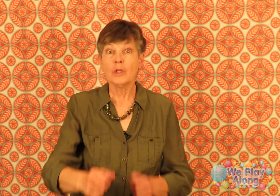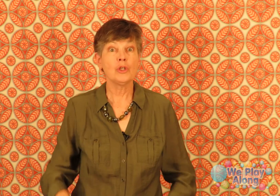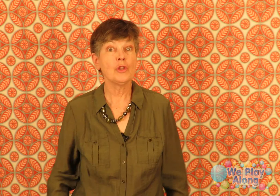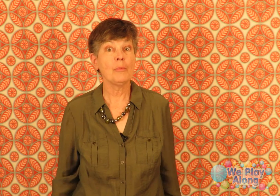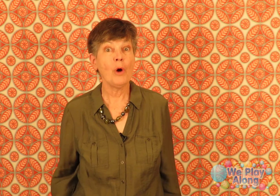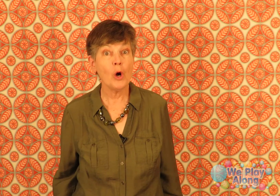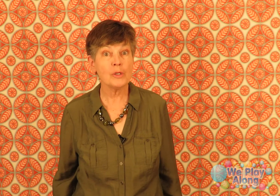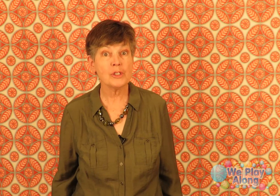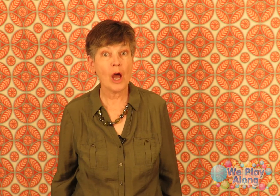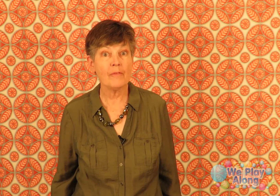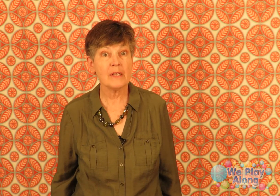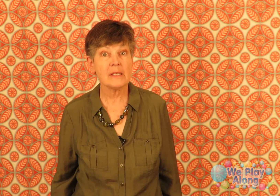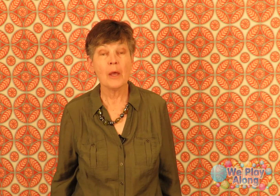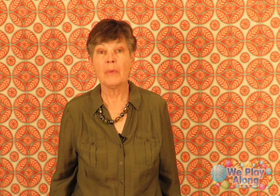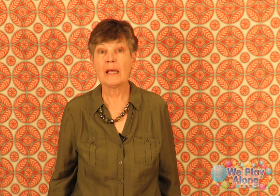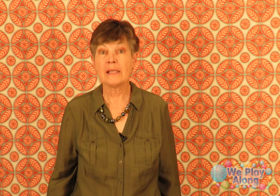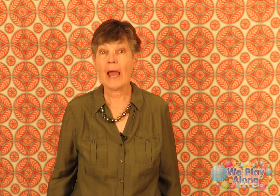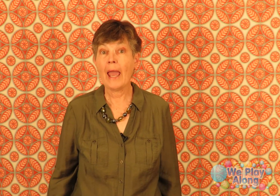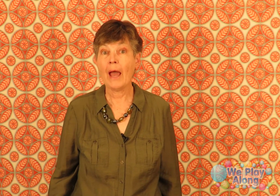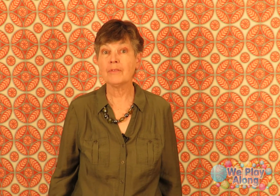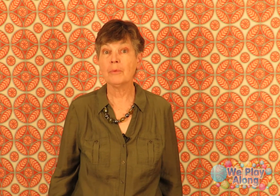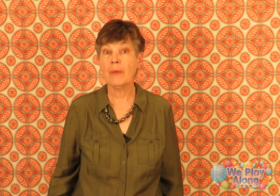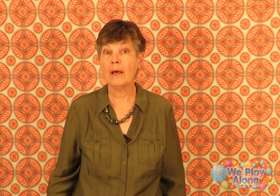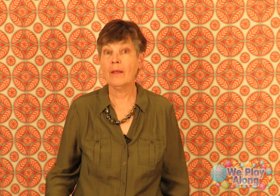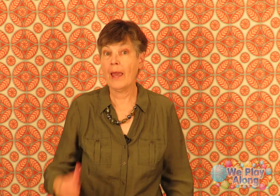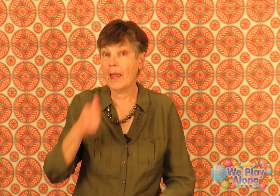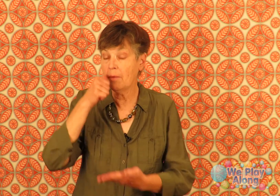to the post office, because I have to mail